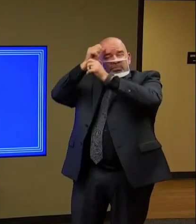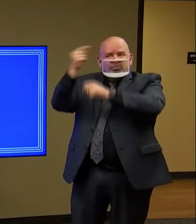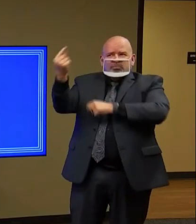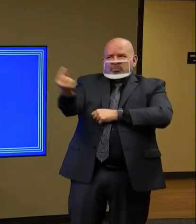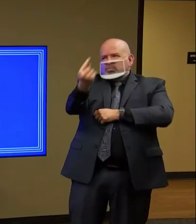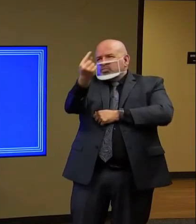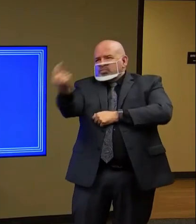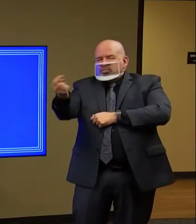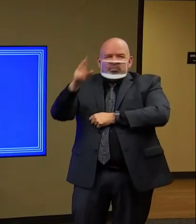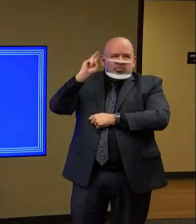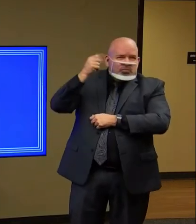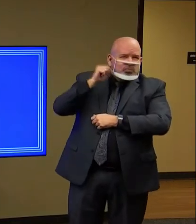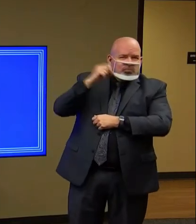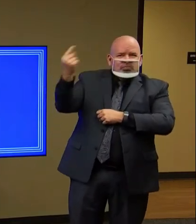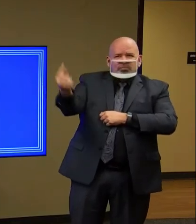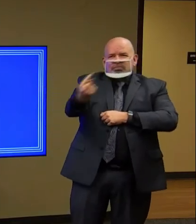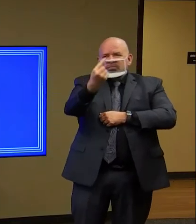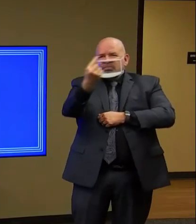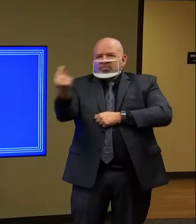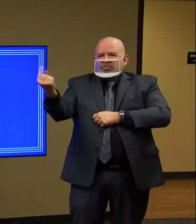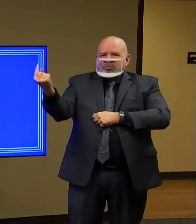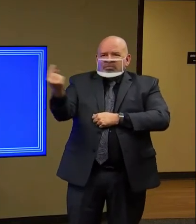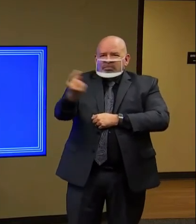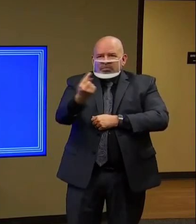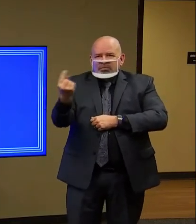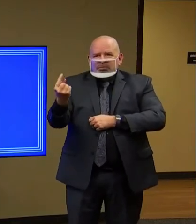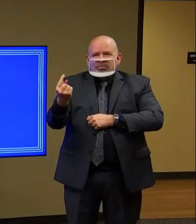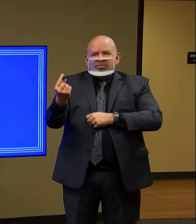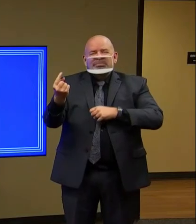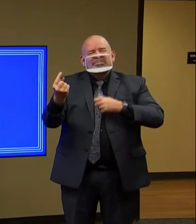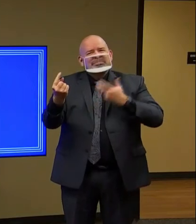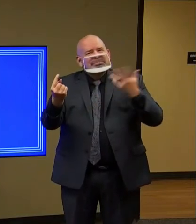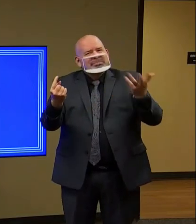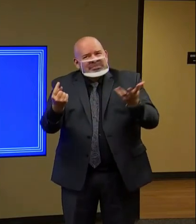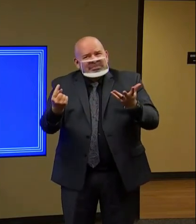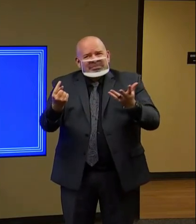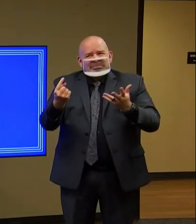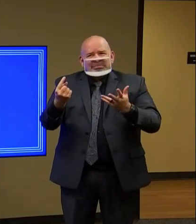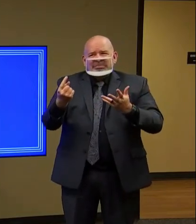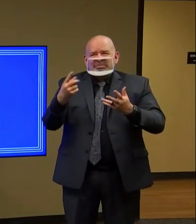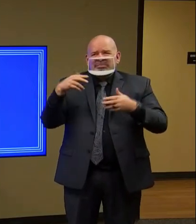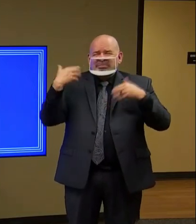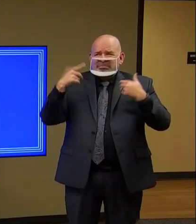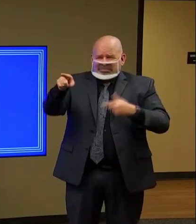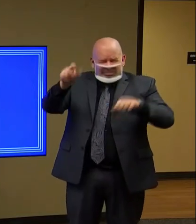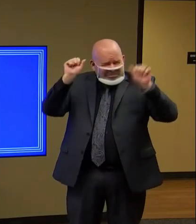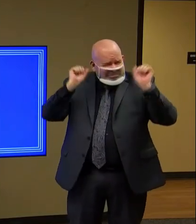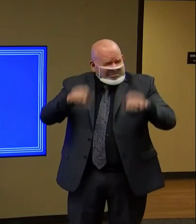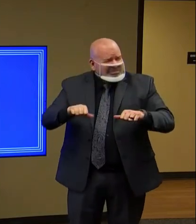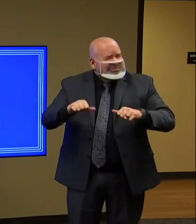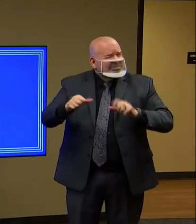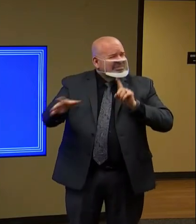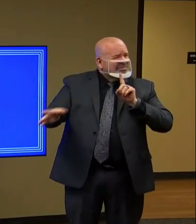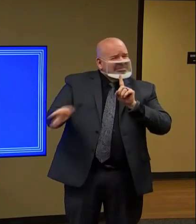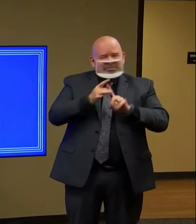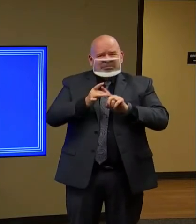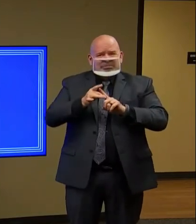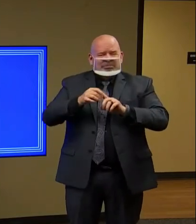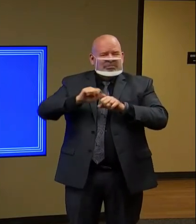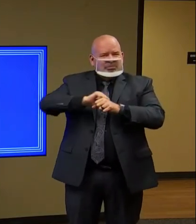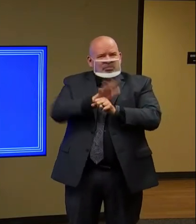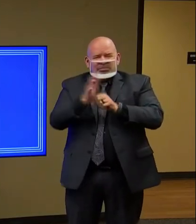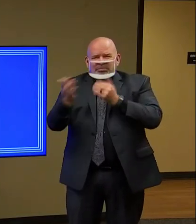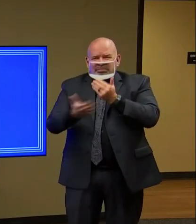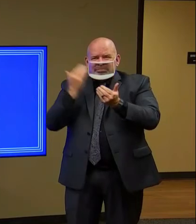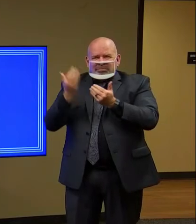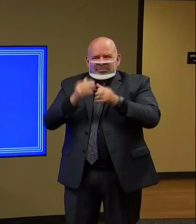that for people who are in a high-risk group, like our older folks, our diabetics, our obese, our people with hypertension who live